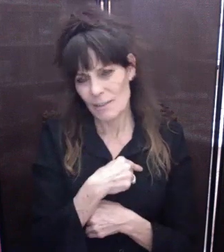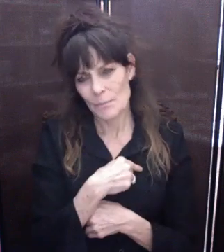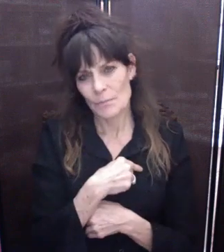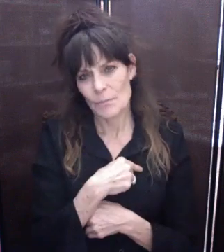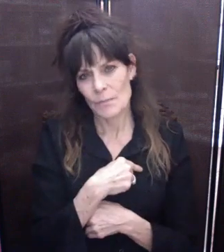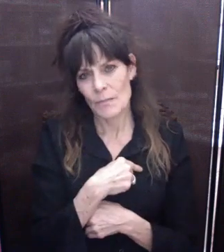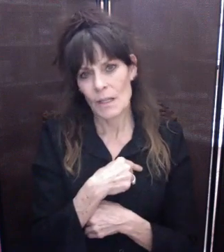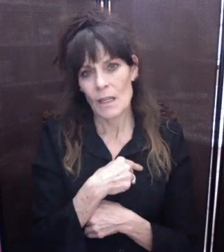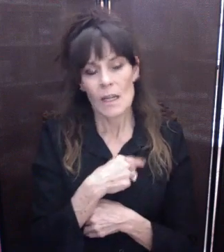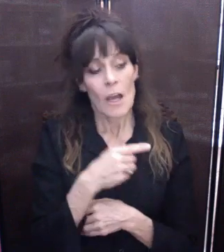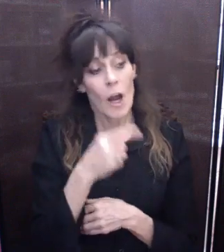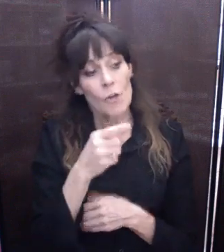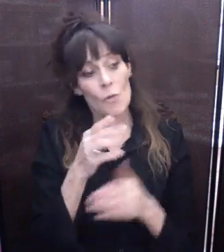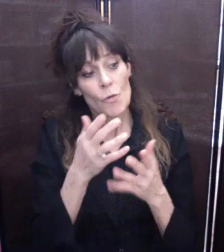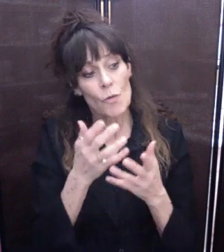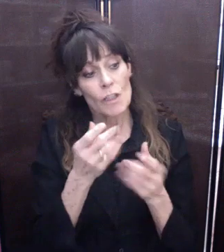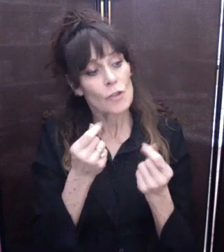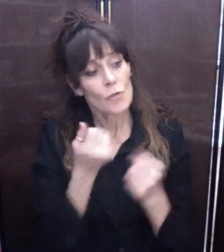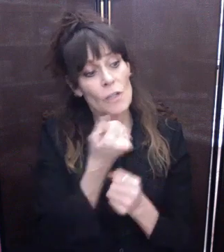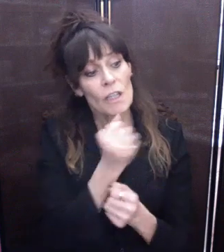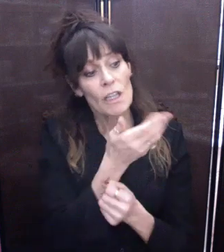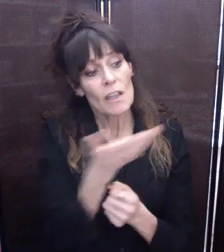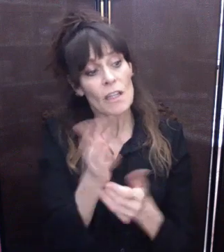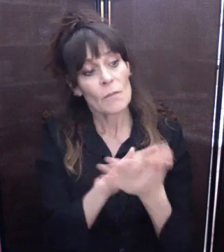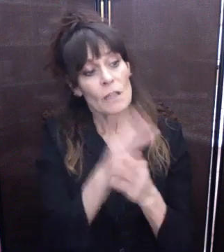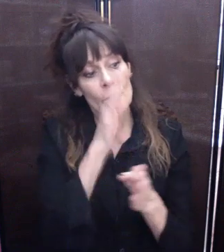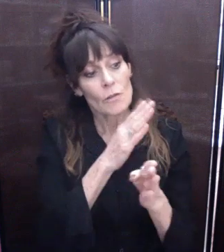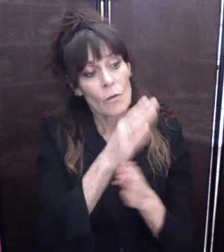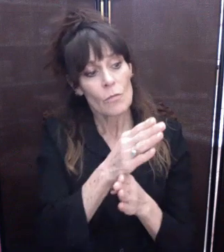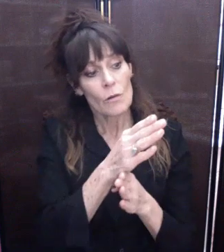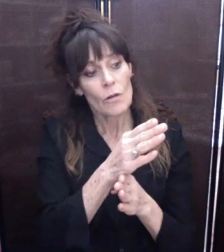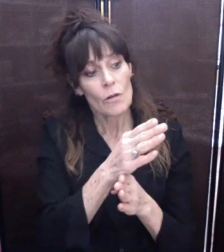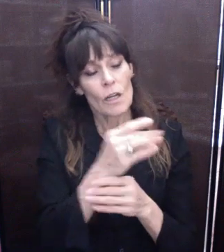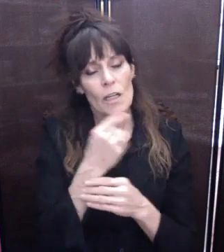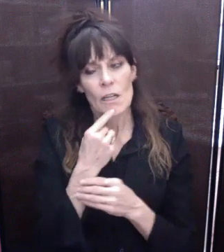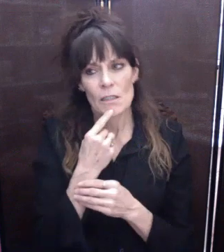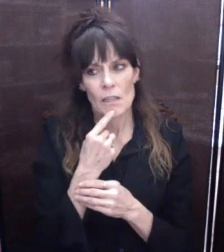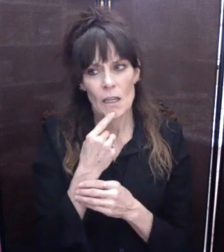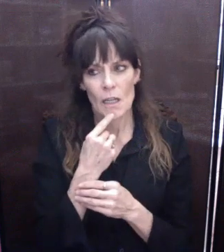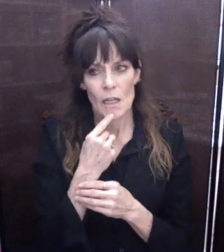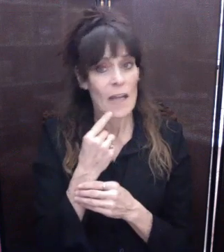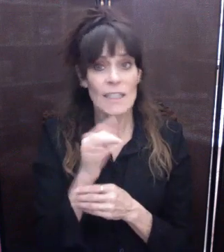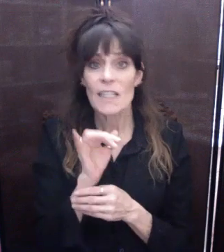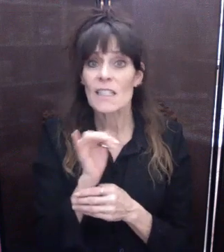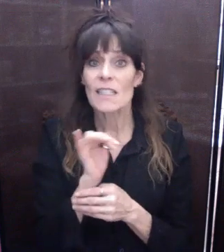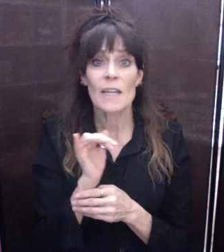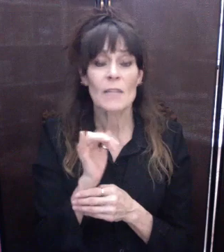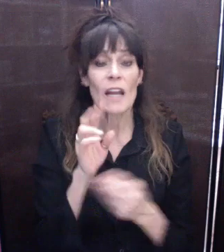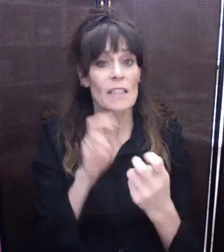asked me, are you willing to go to any length to get sober? And I asked that of the guys that I sit down with.